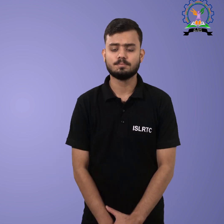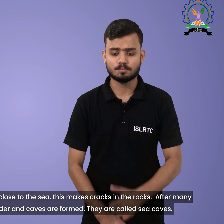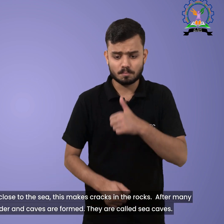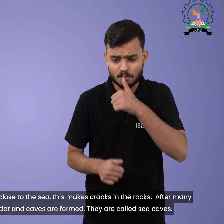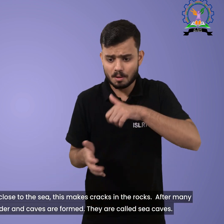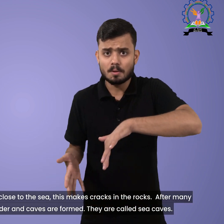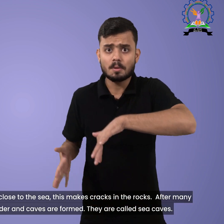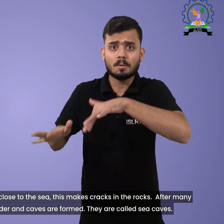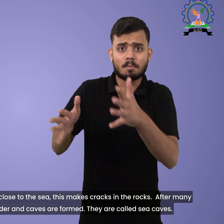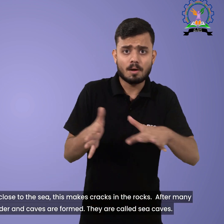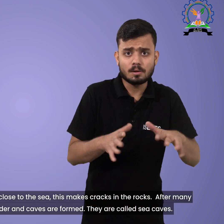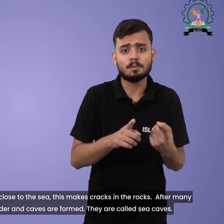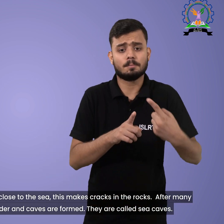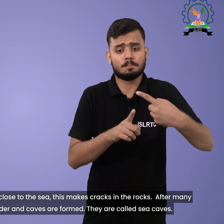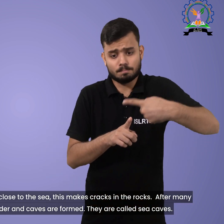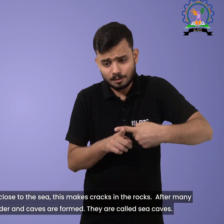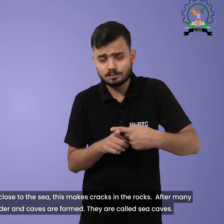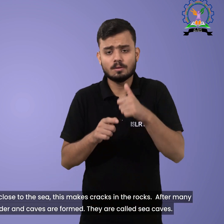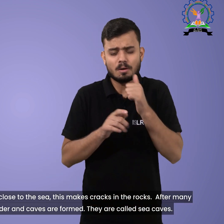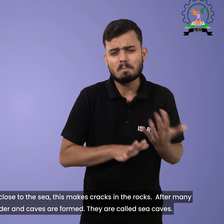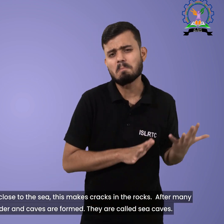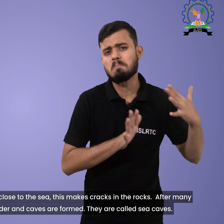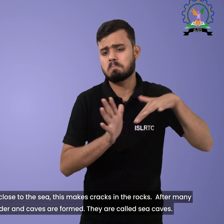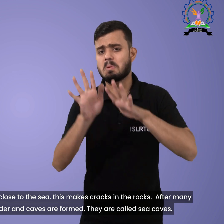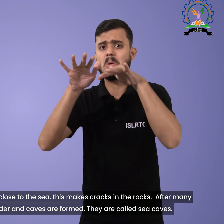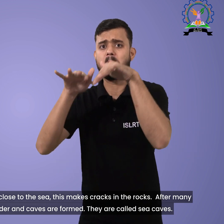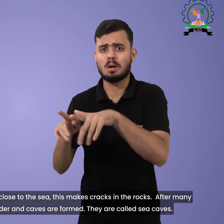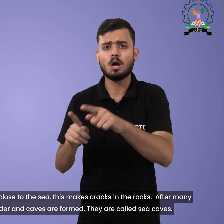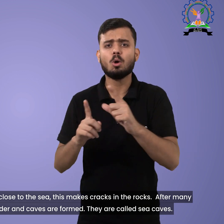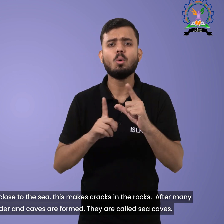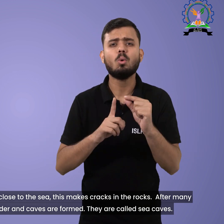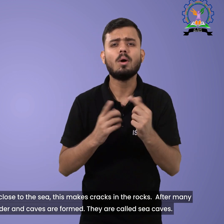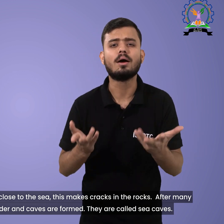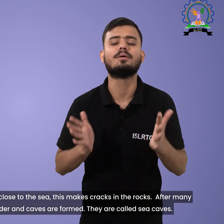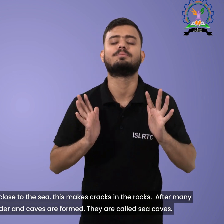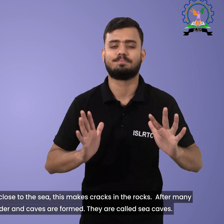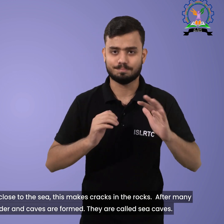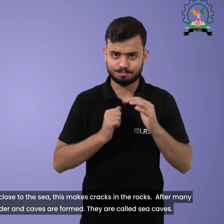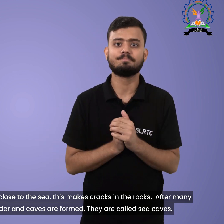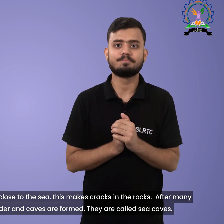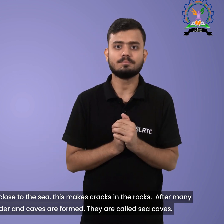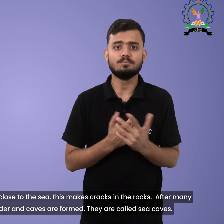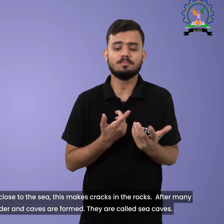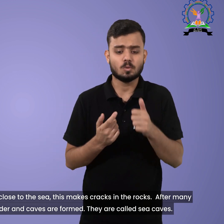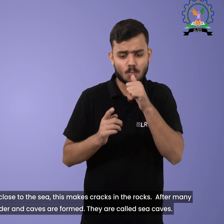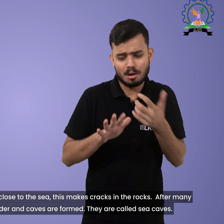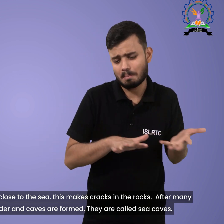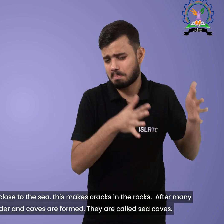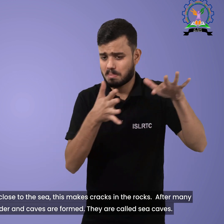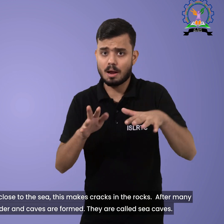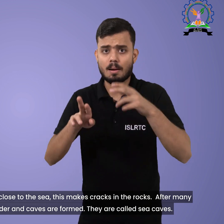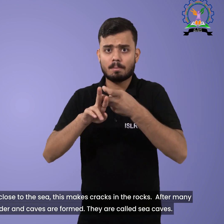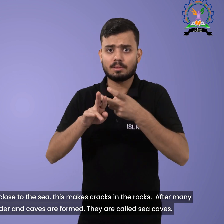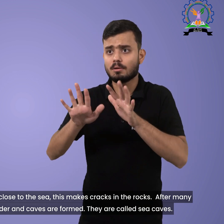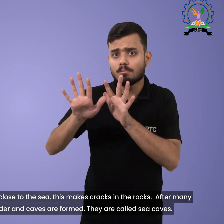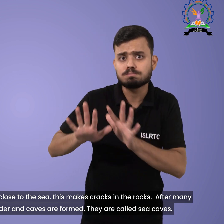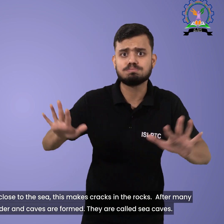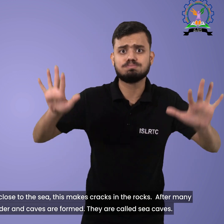Sea waves continuously hit at rocks that are close to the sea. This makes cracks in the rocks. After many years, the cracks